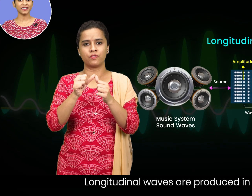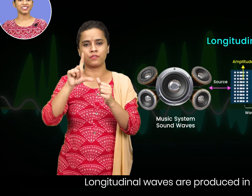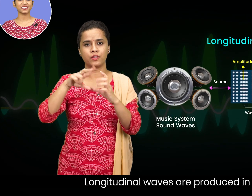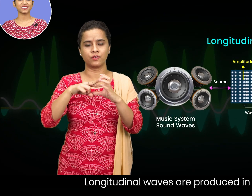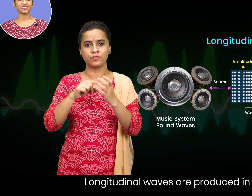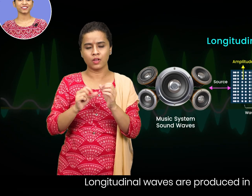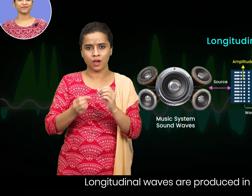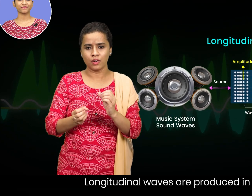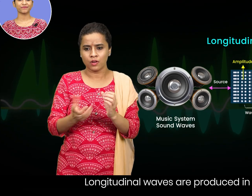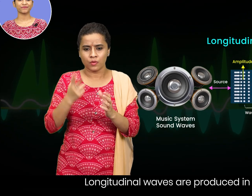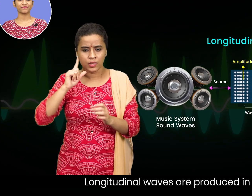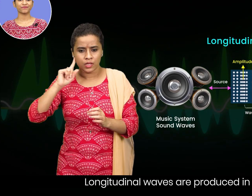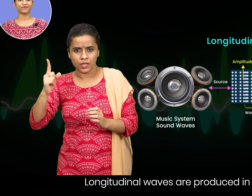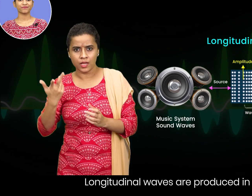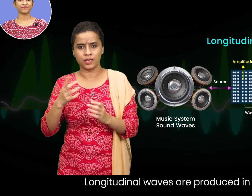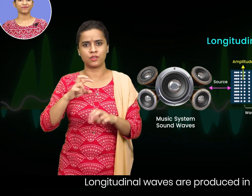solids,